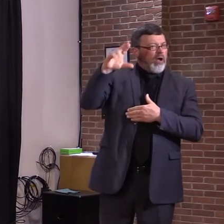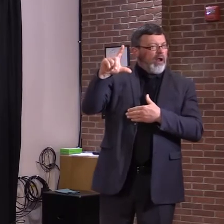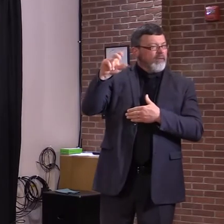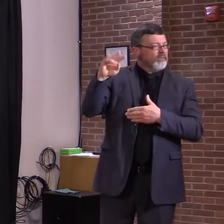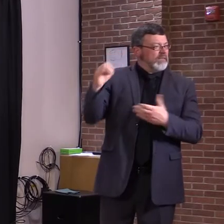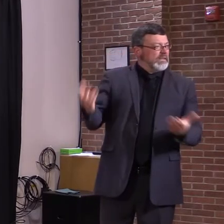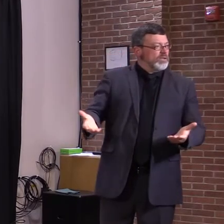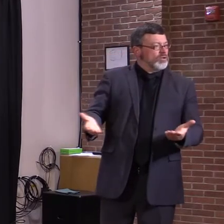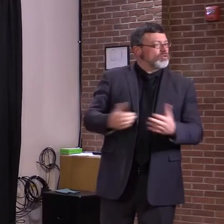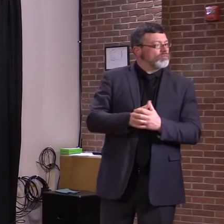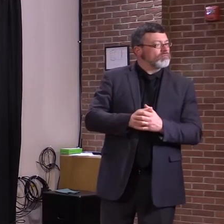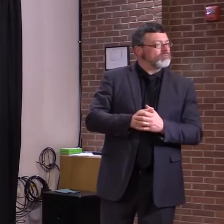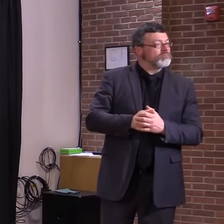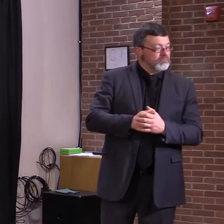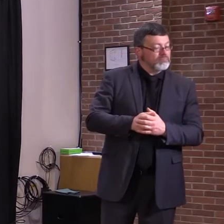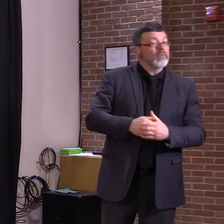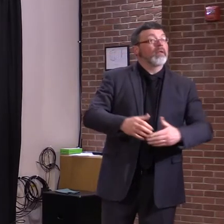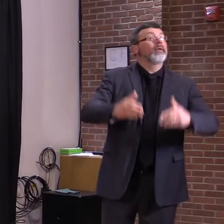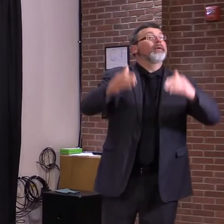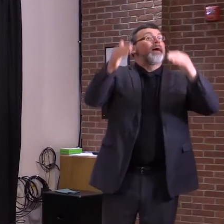Guy Page, Vermont Daily Chronicle.